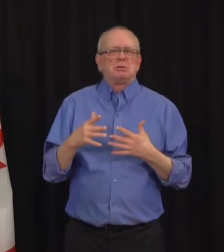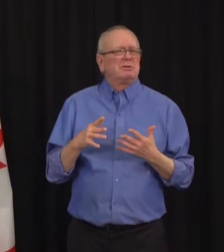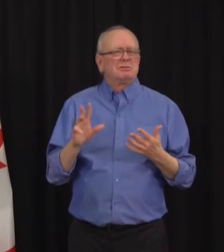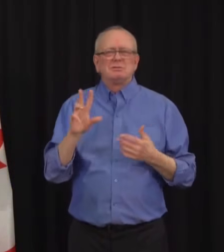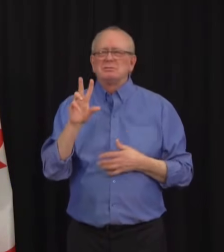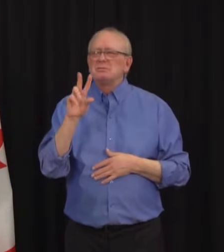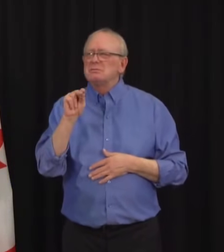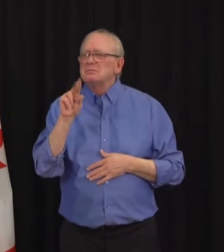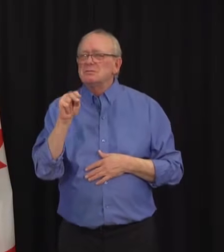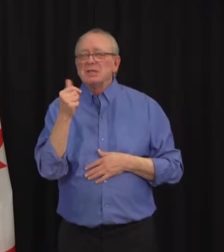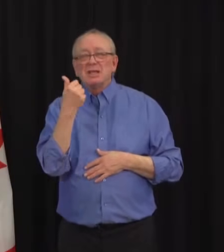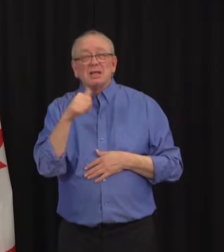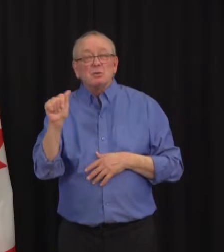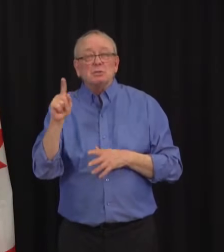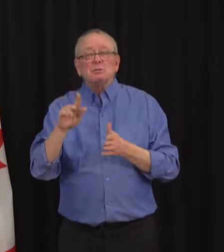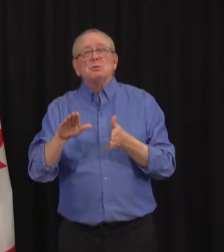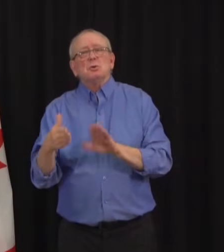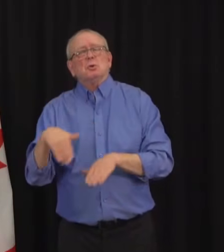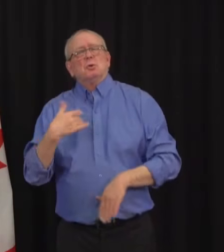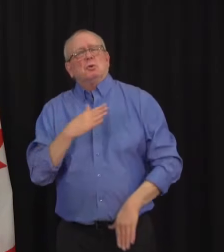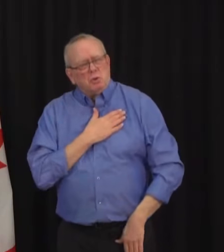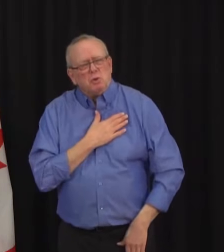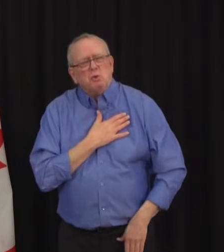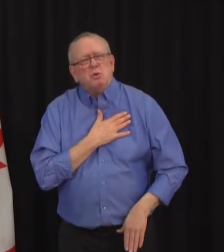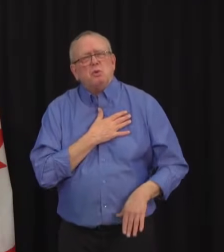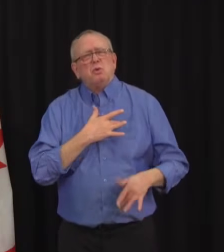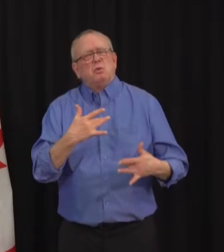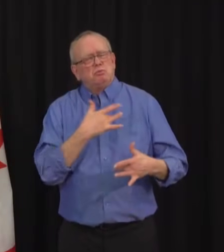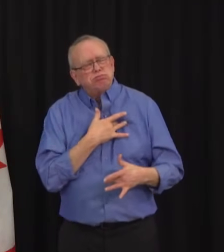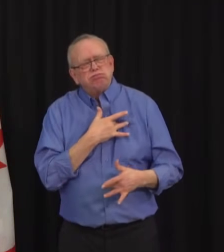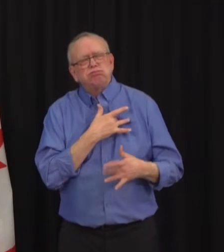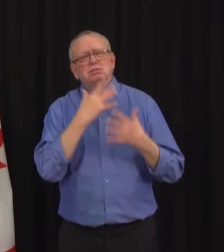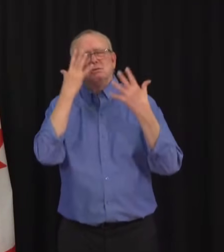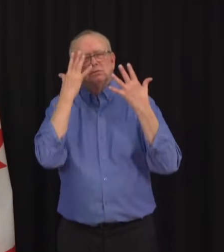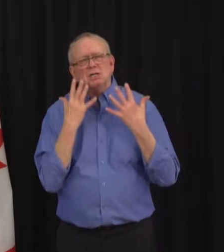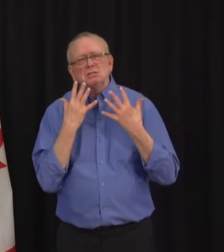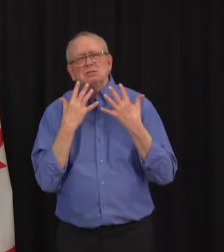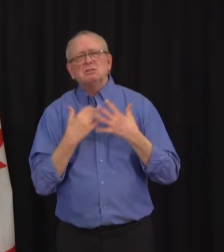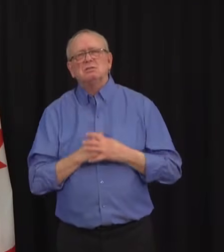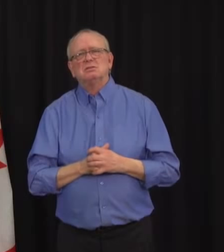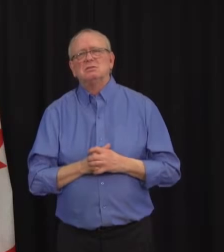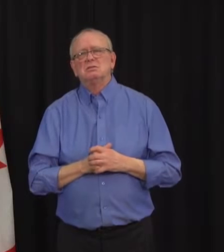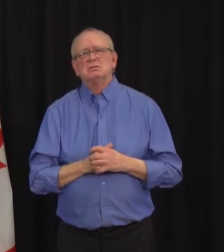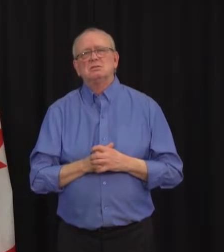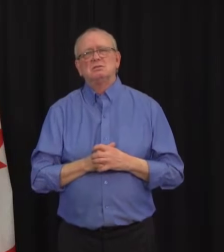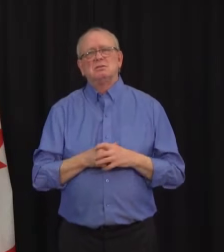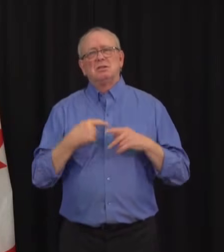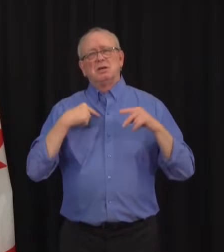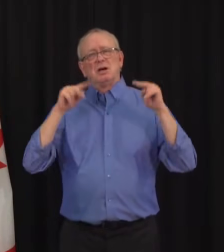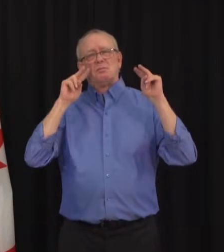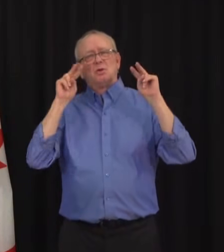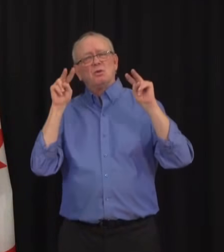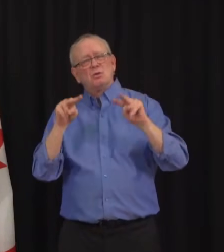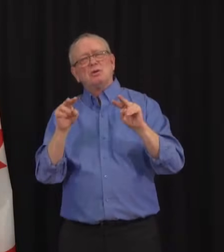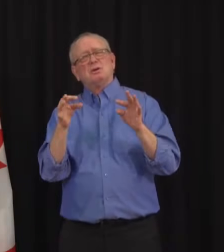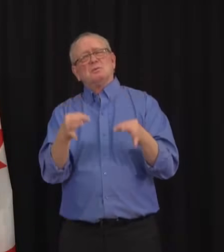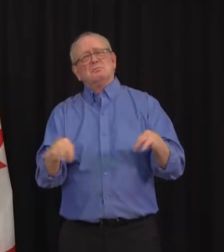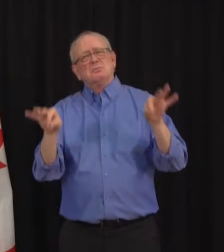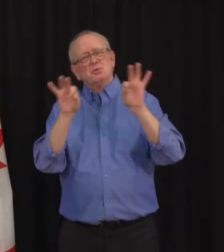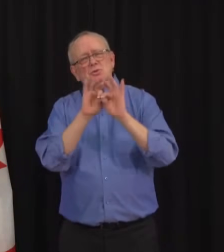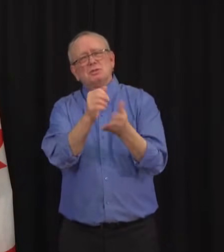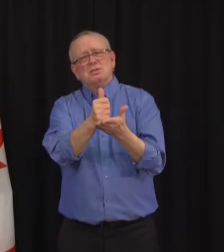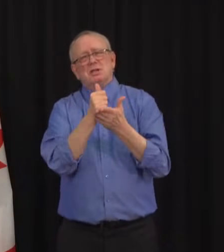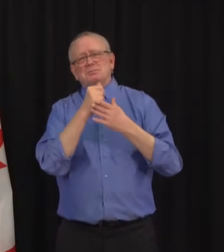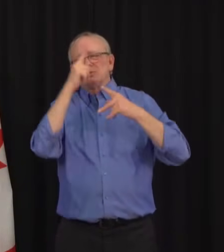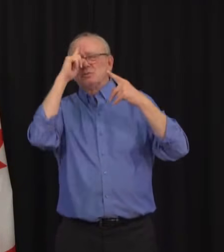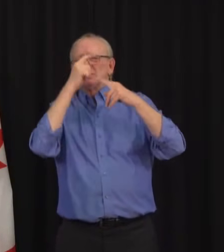chronic conditions understand what their particular risk is based on the specific kinds of conditions they have, and that's a